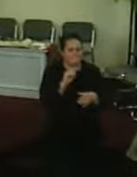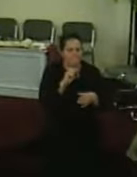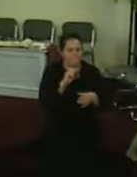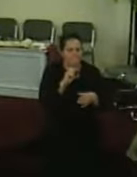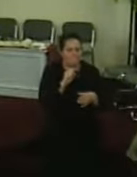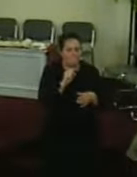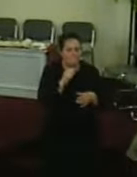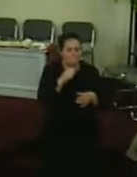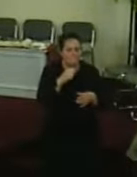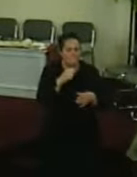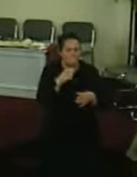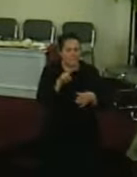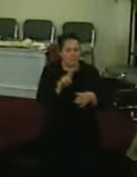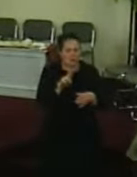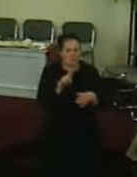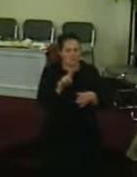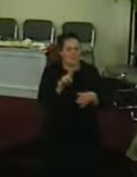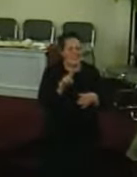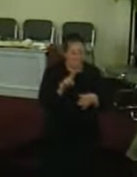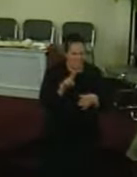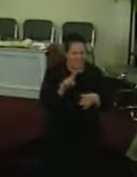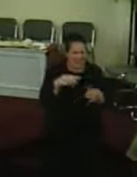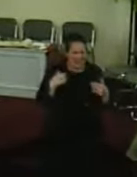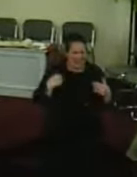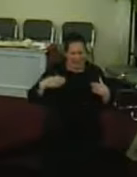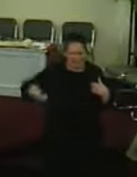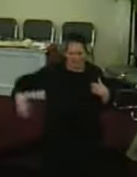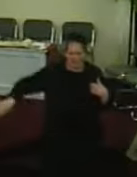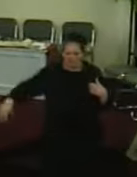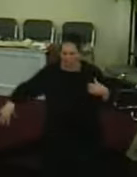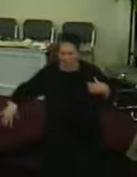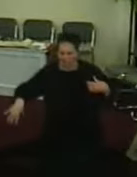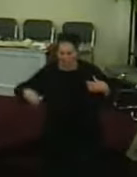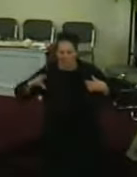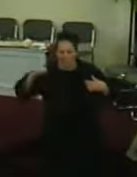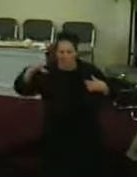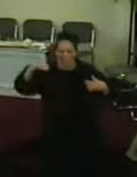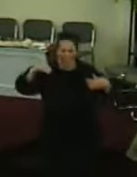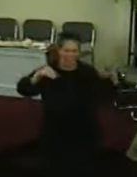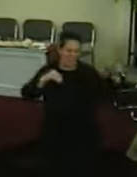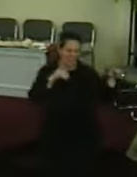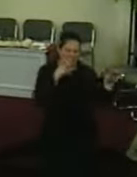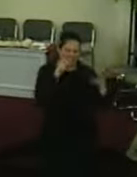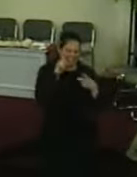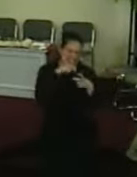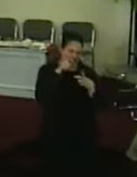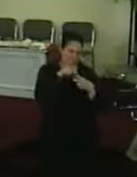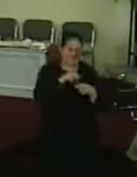It'd have things hanging off it. It'd have claws and little teeth.